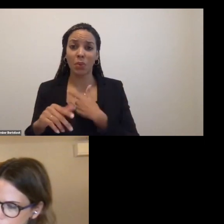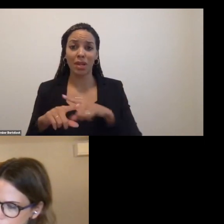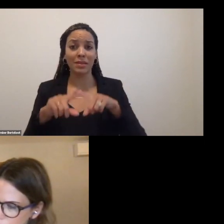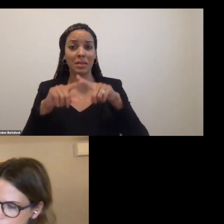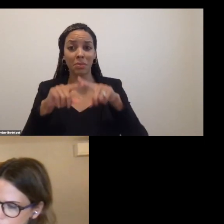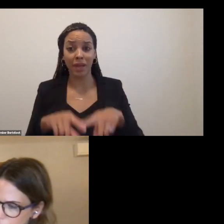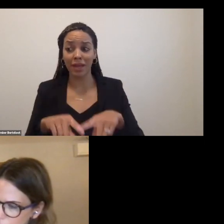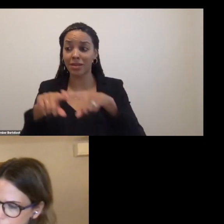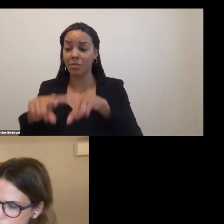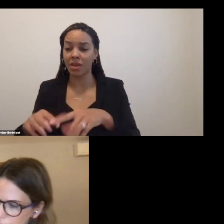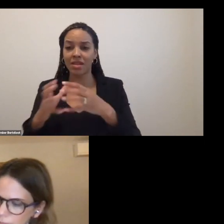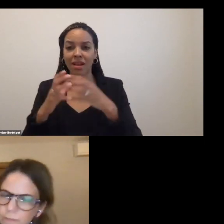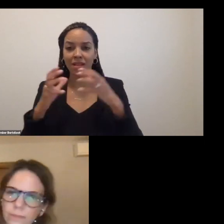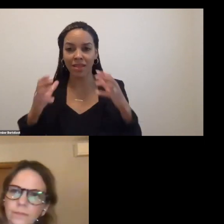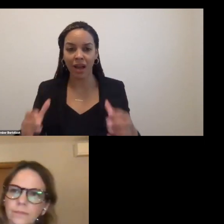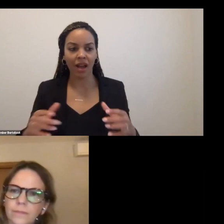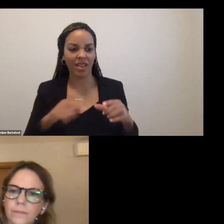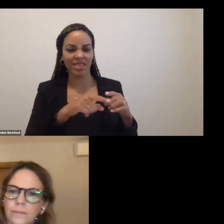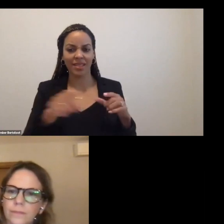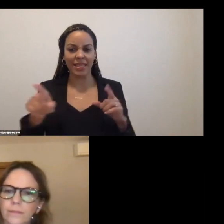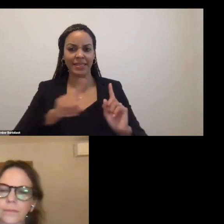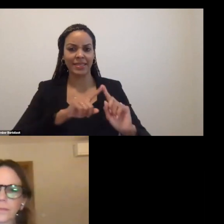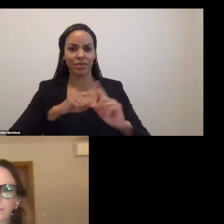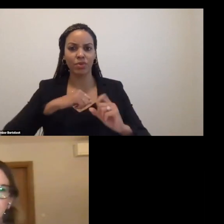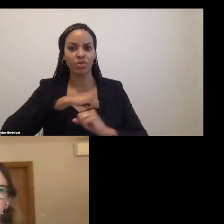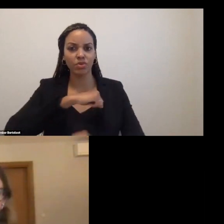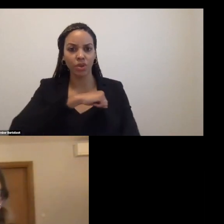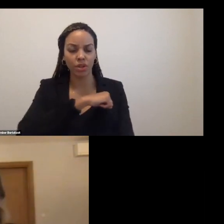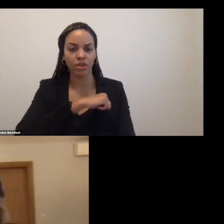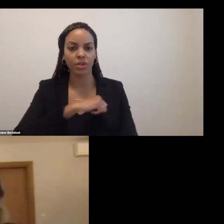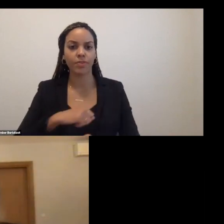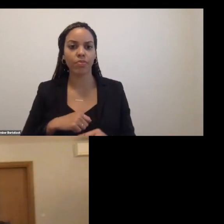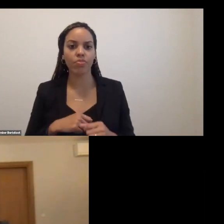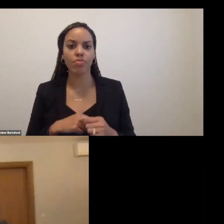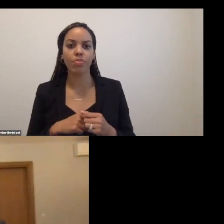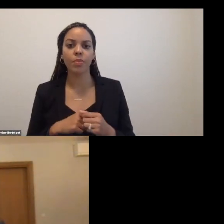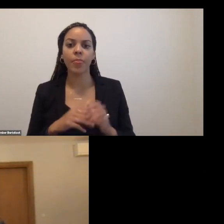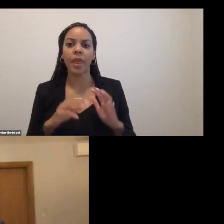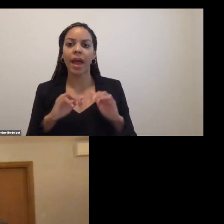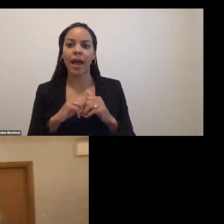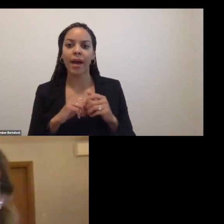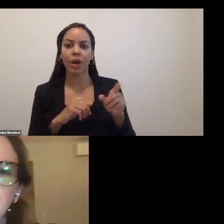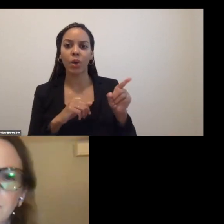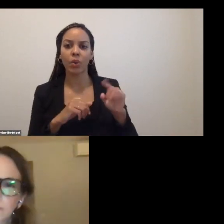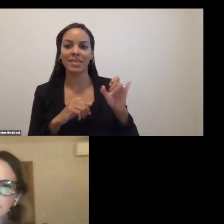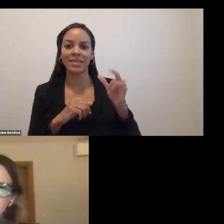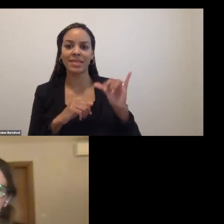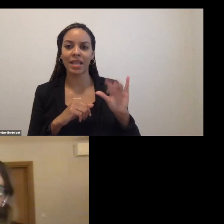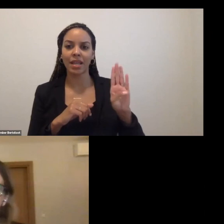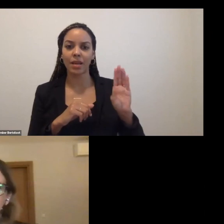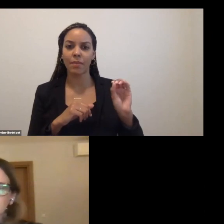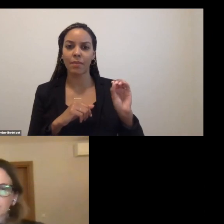structures. And in a way, this Zygmunt Bauman discusses about the flat world, the mobility